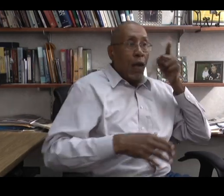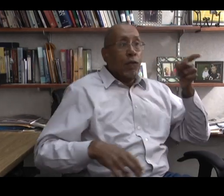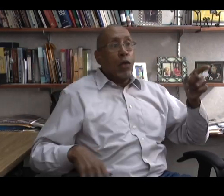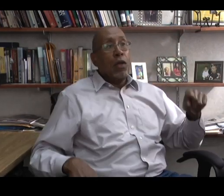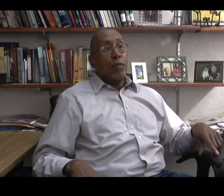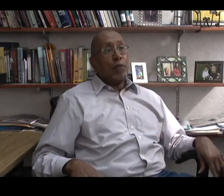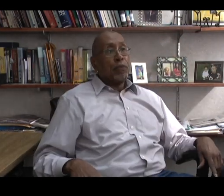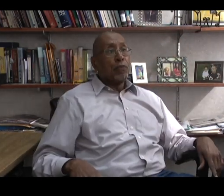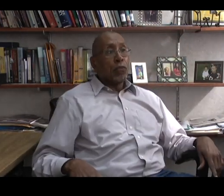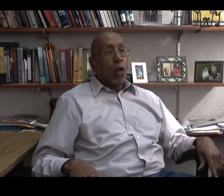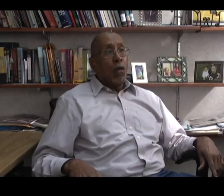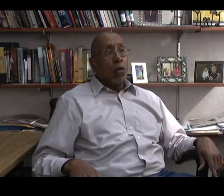would write down for him.